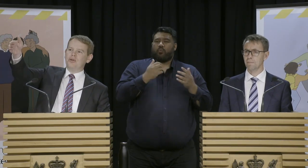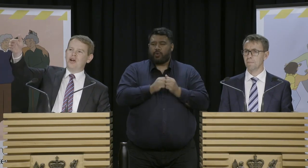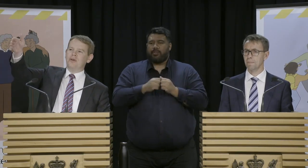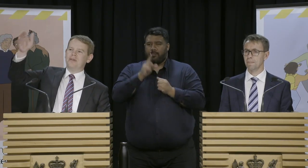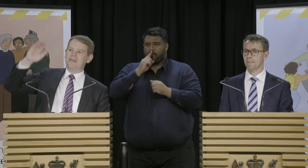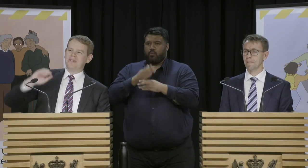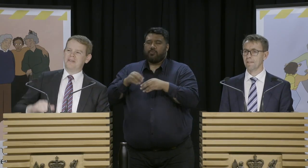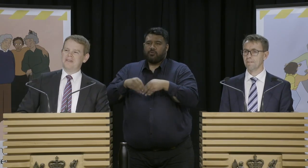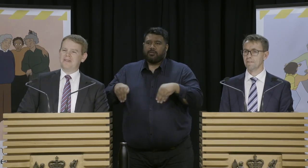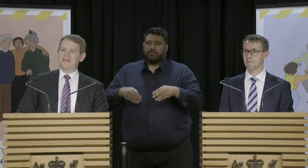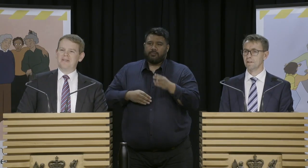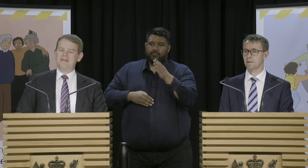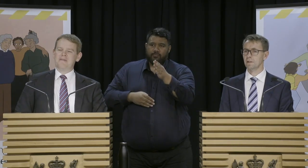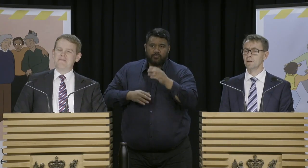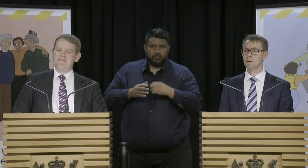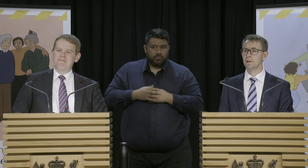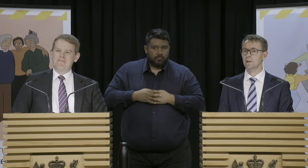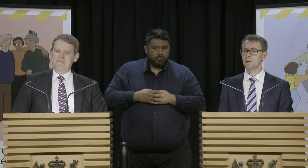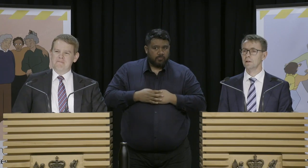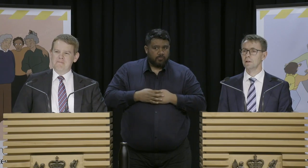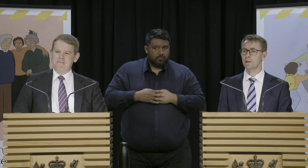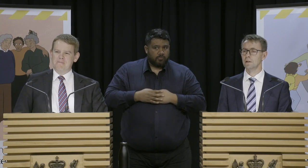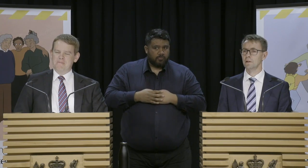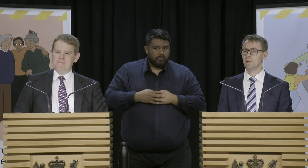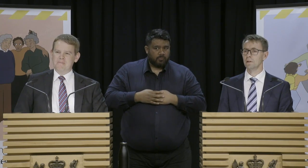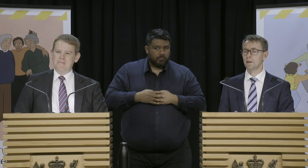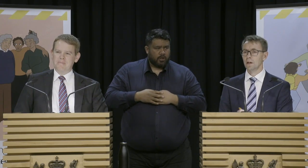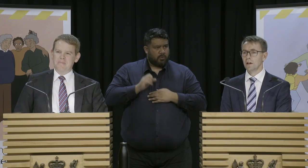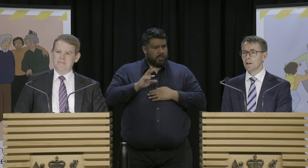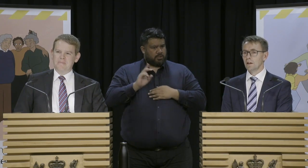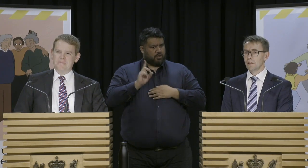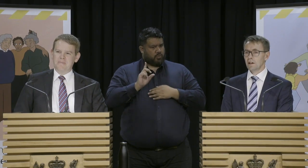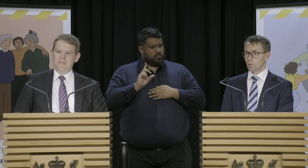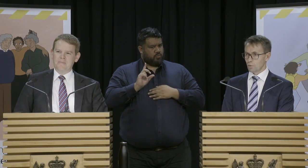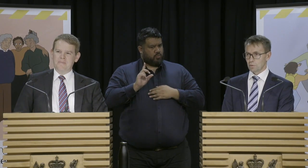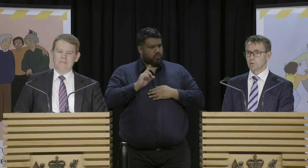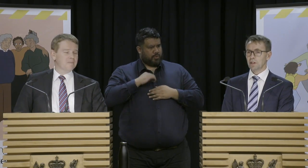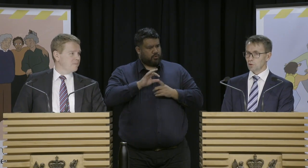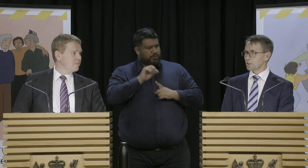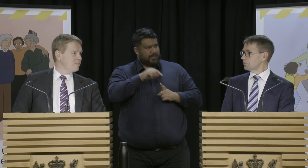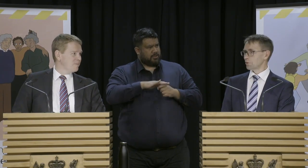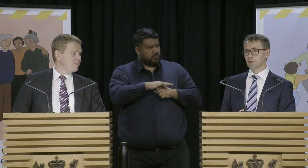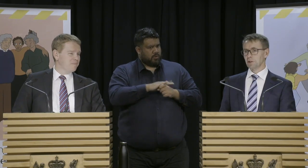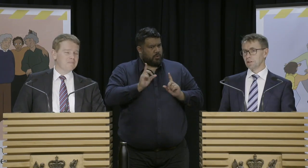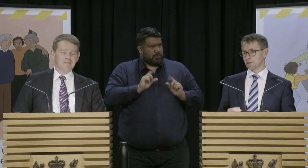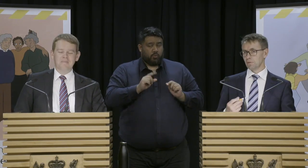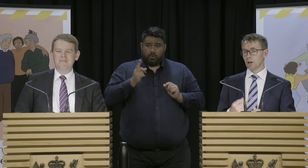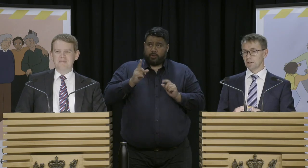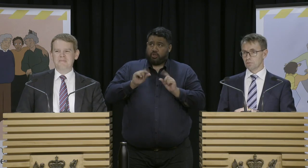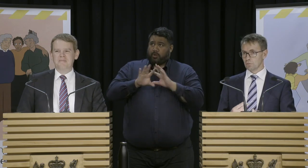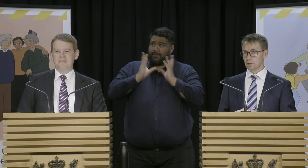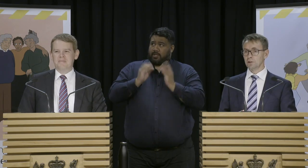Joe, to get vaccinated for that group. So I mean, is there anything else we can do there, or does it just seem like this? We'll keep doing everything we're doing. I mean,